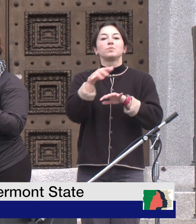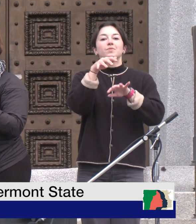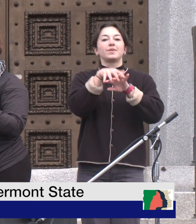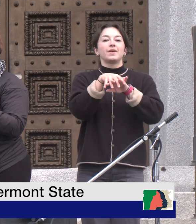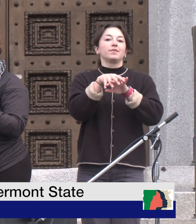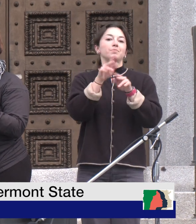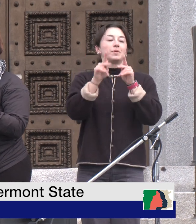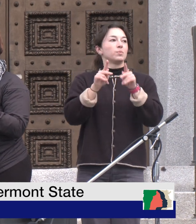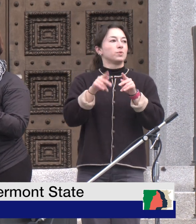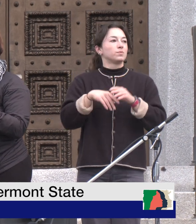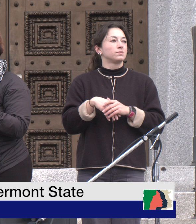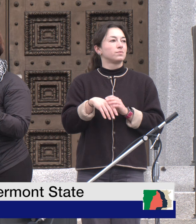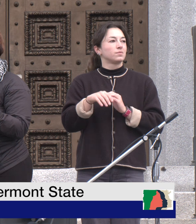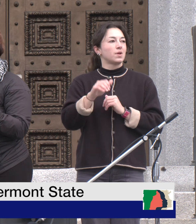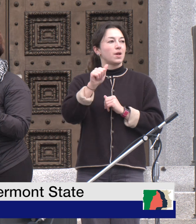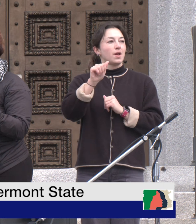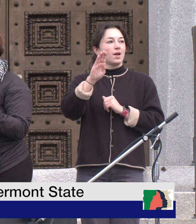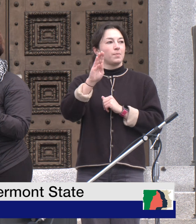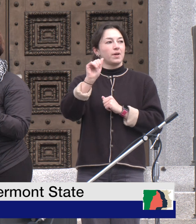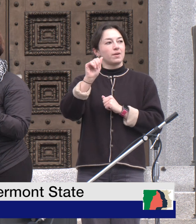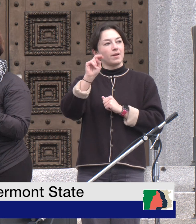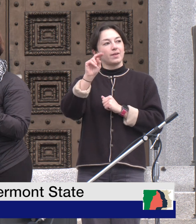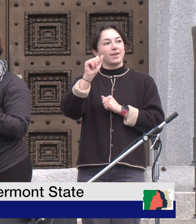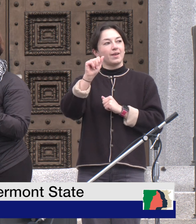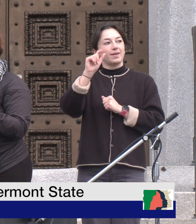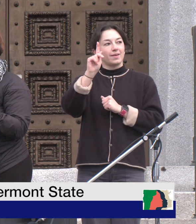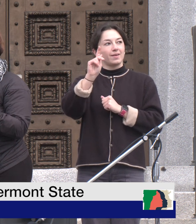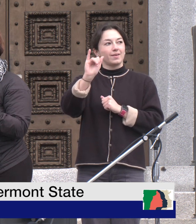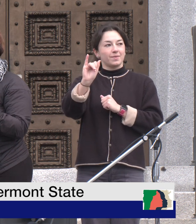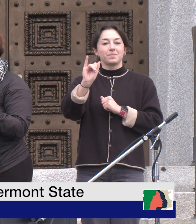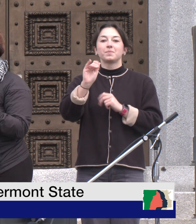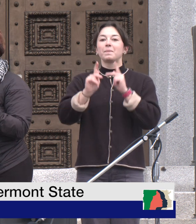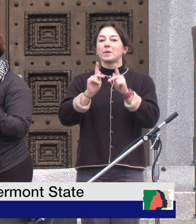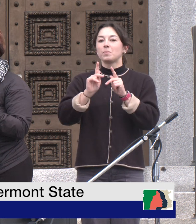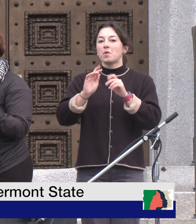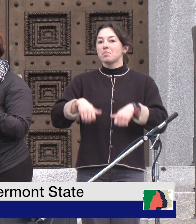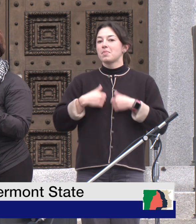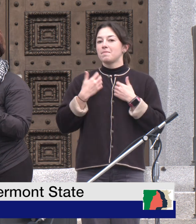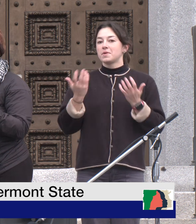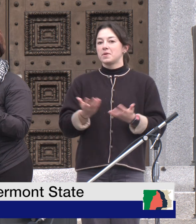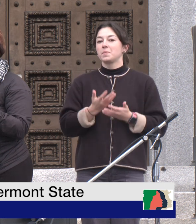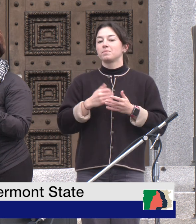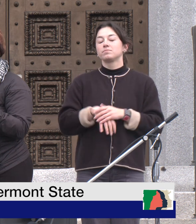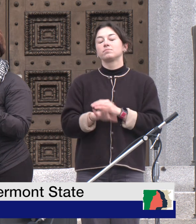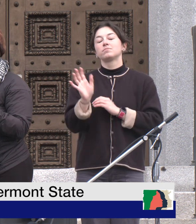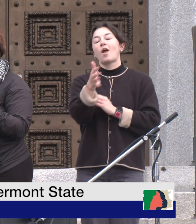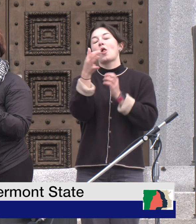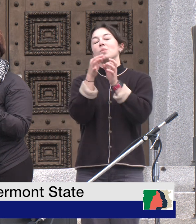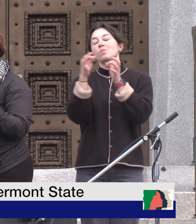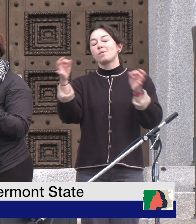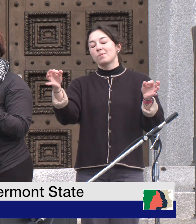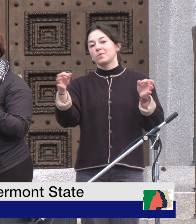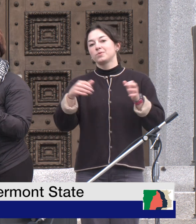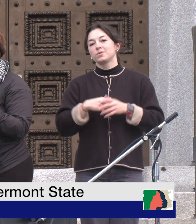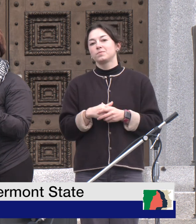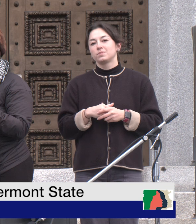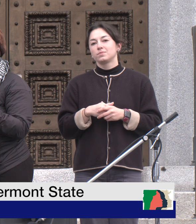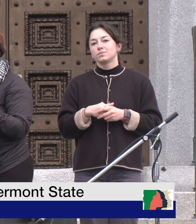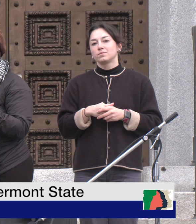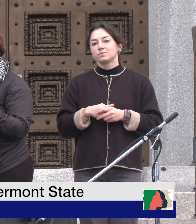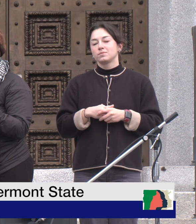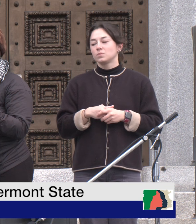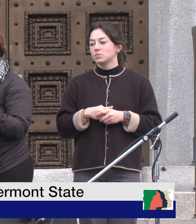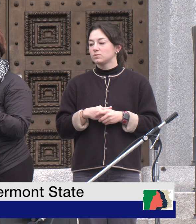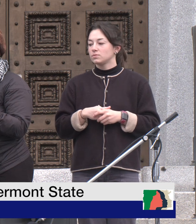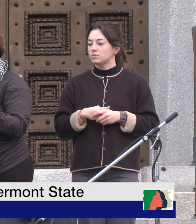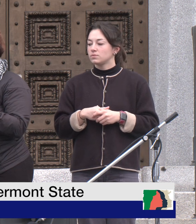people. Ehani ashinabe eche ewejakiape itawa indigenous